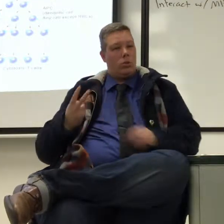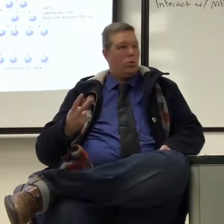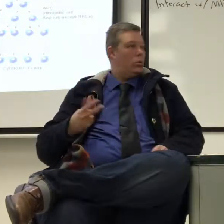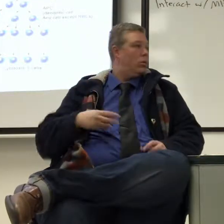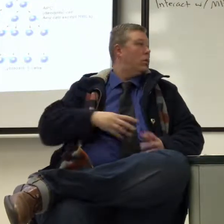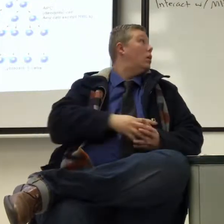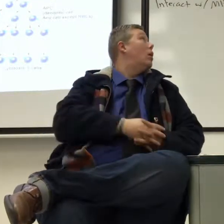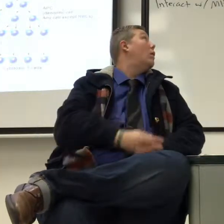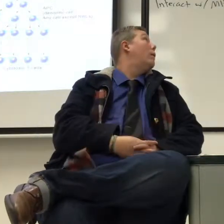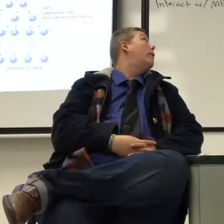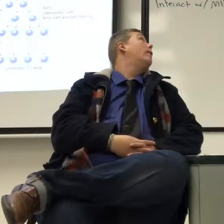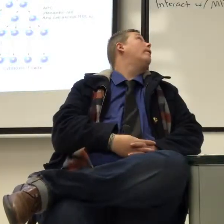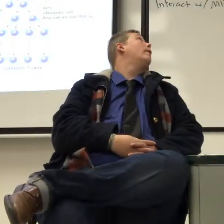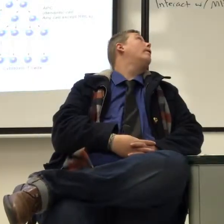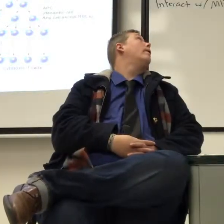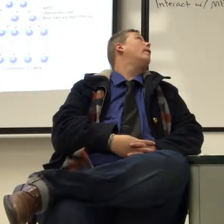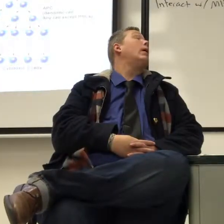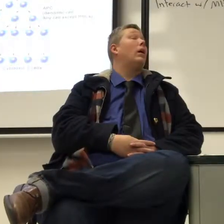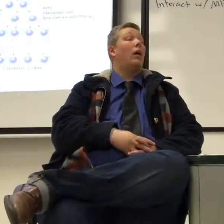CD8 cells,